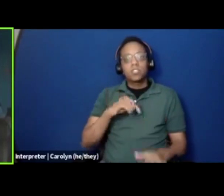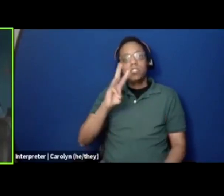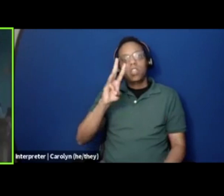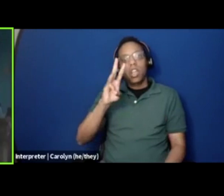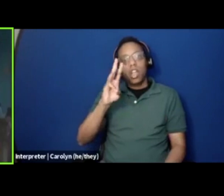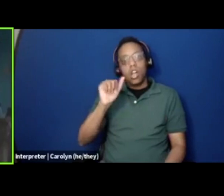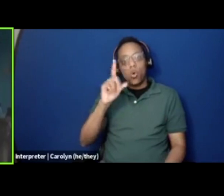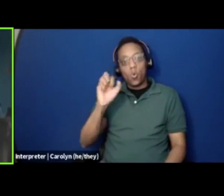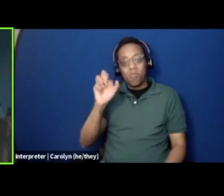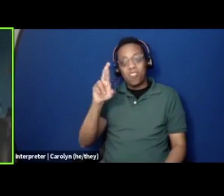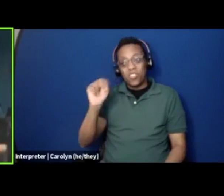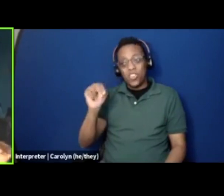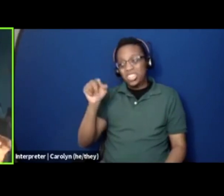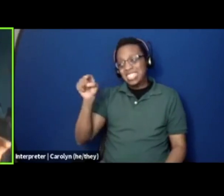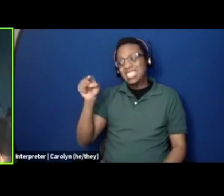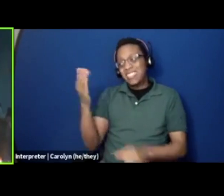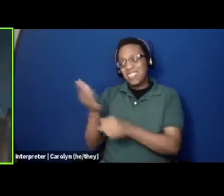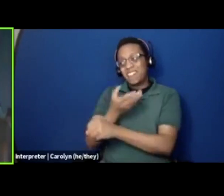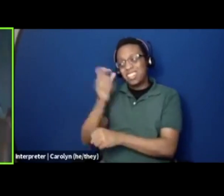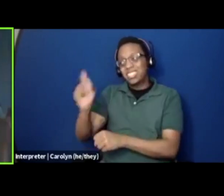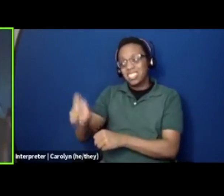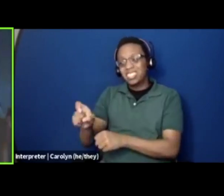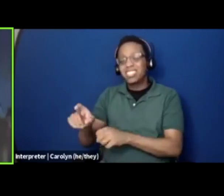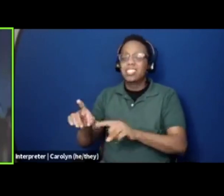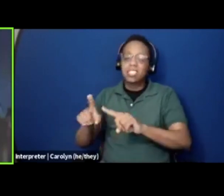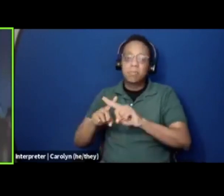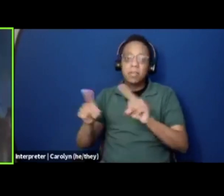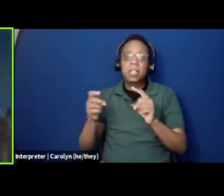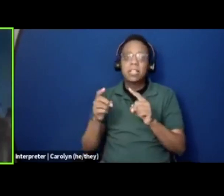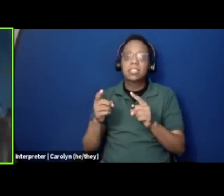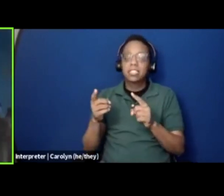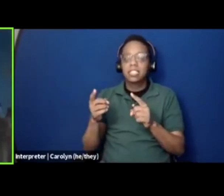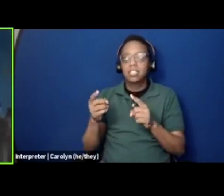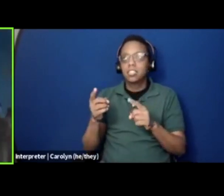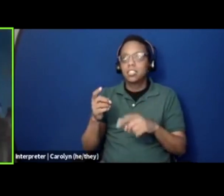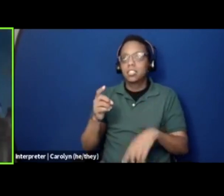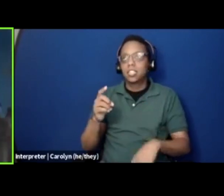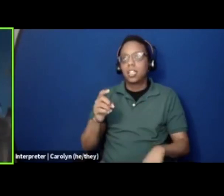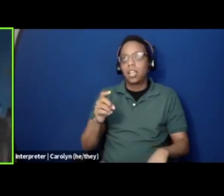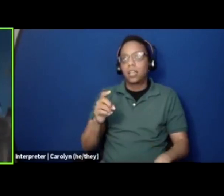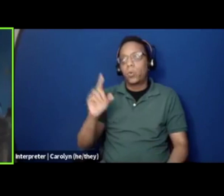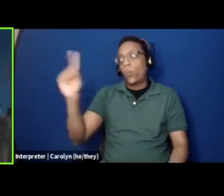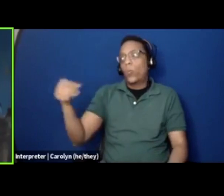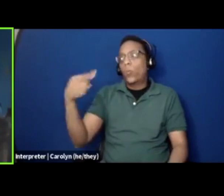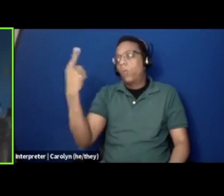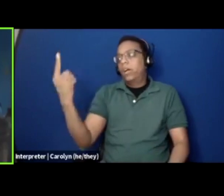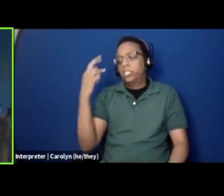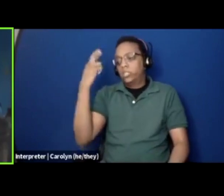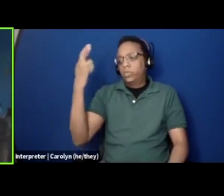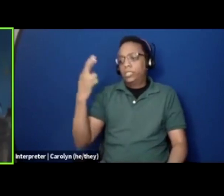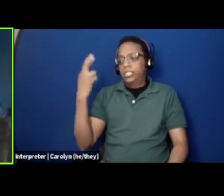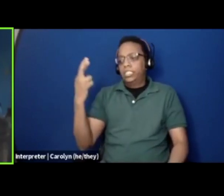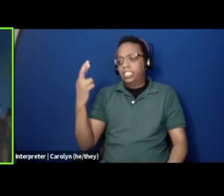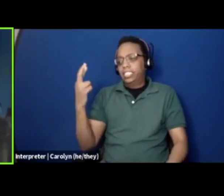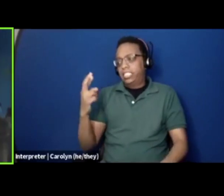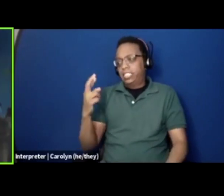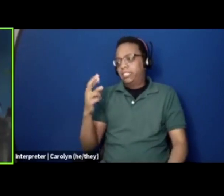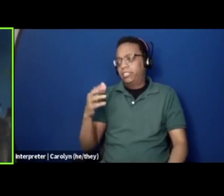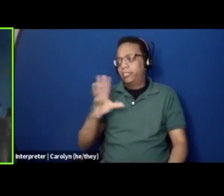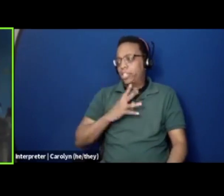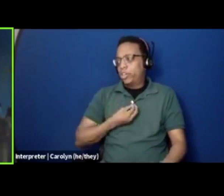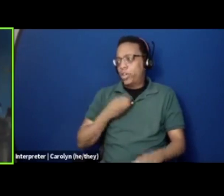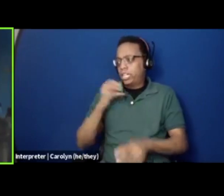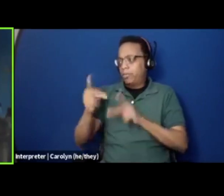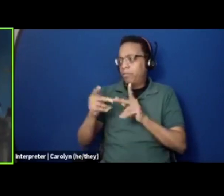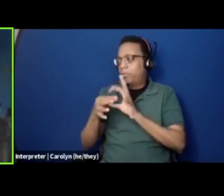fired for a whole lot of different reasons, not just, you know, how trans folk are treated within the jail, how